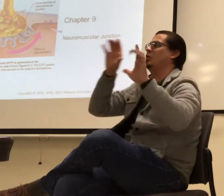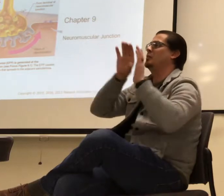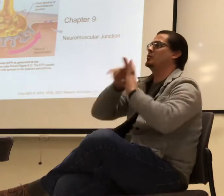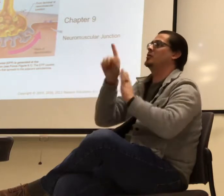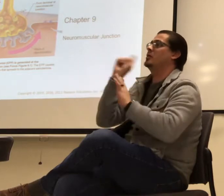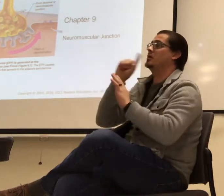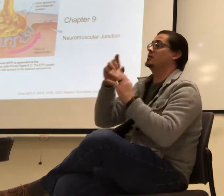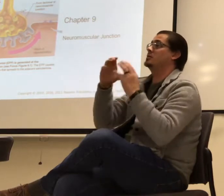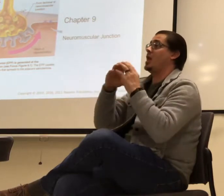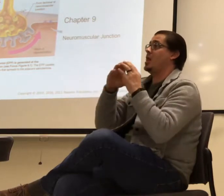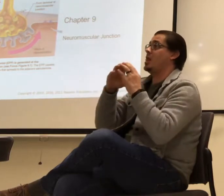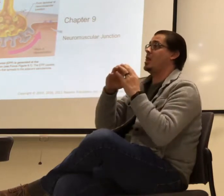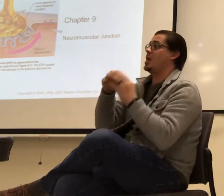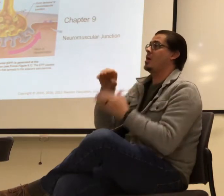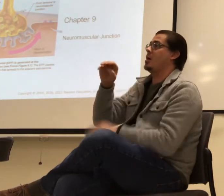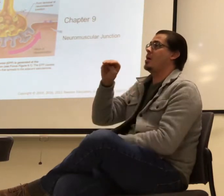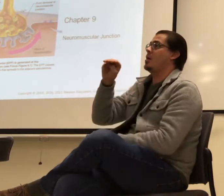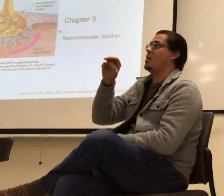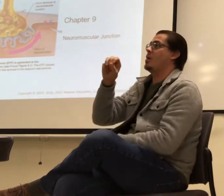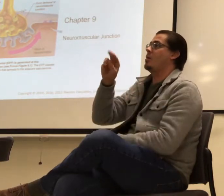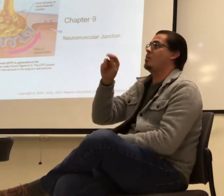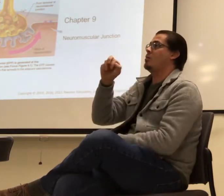neuron,